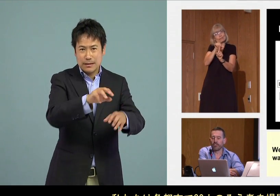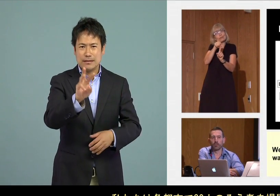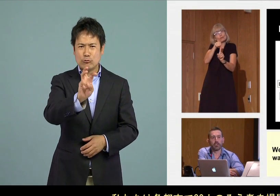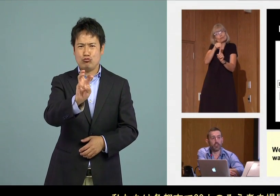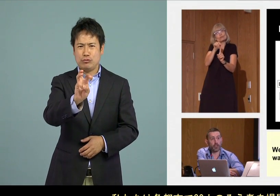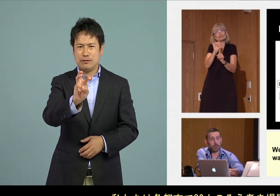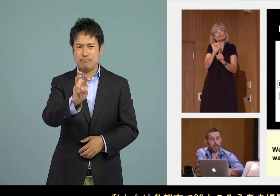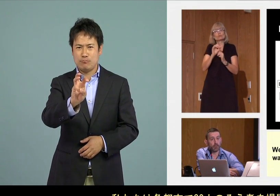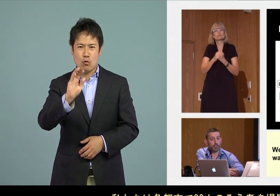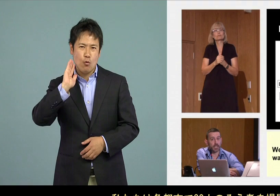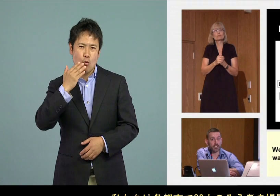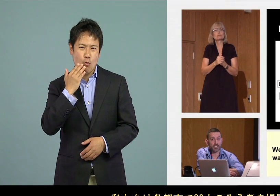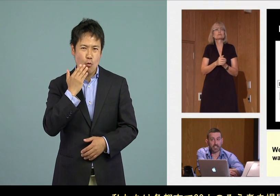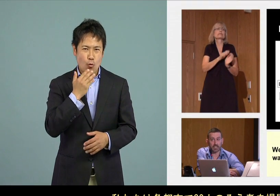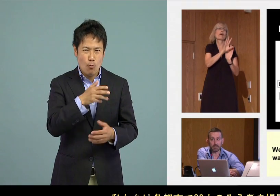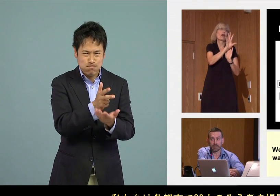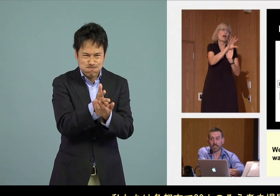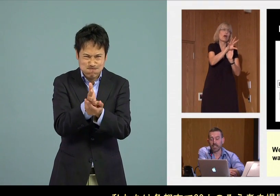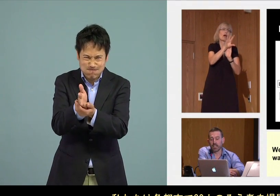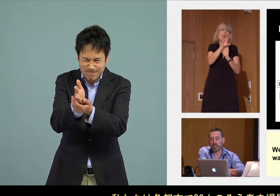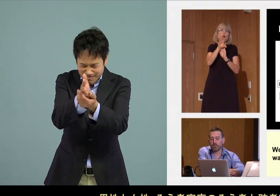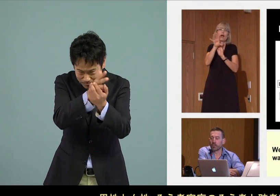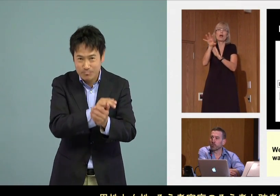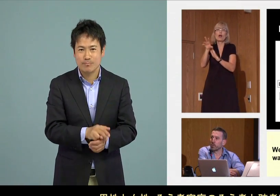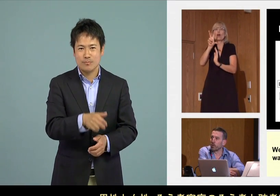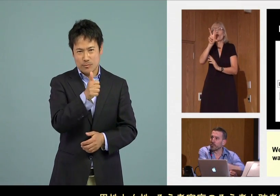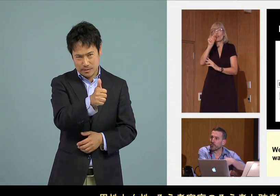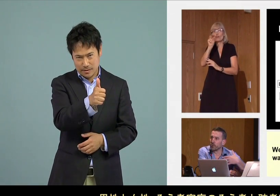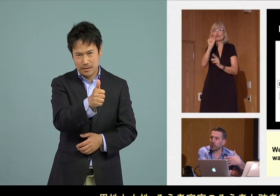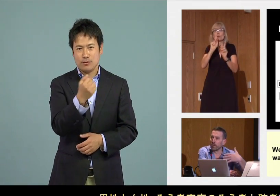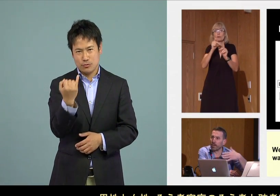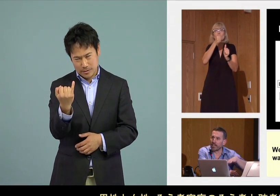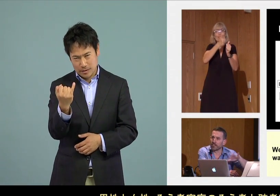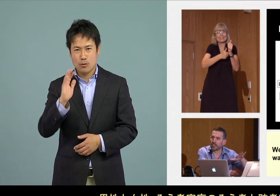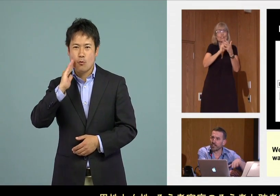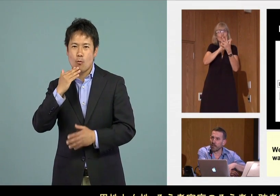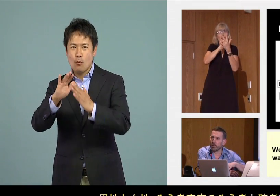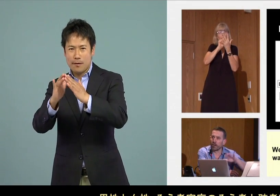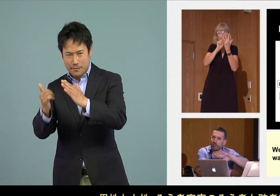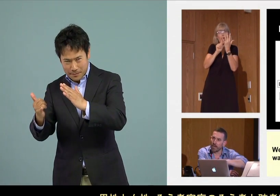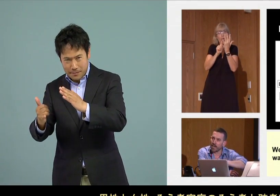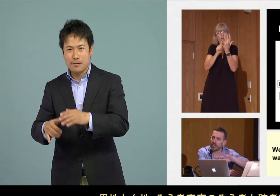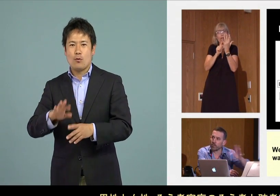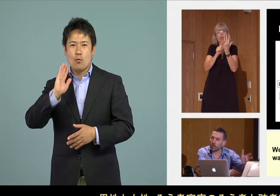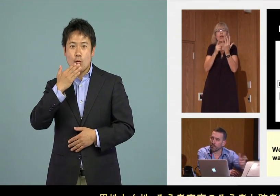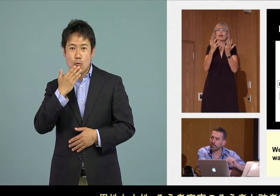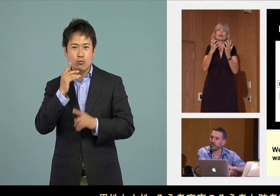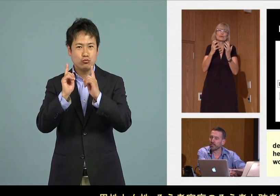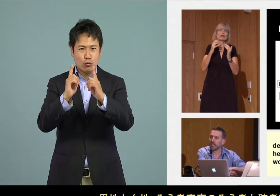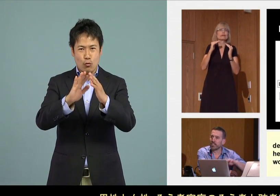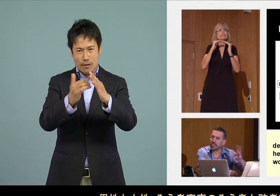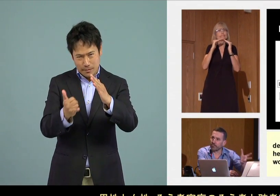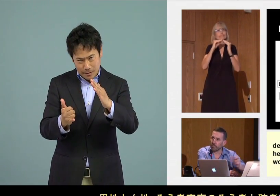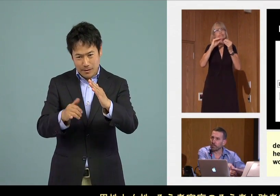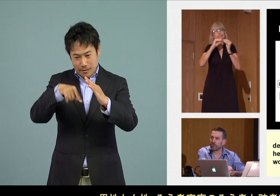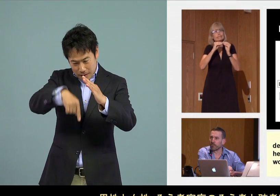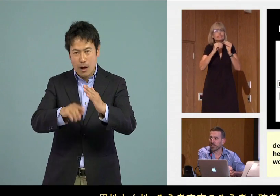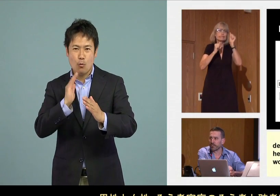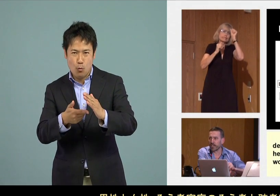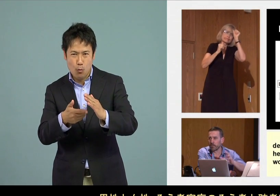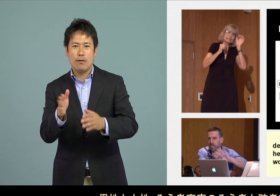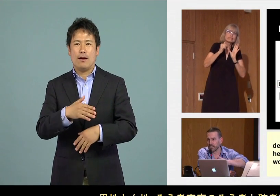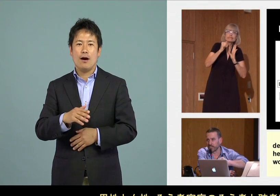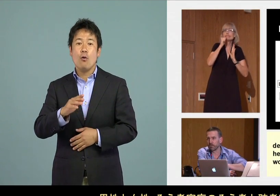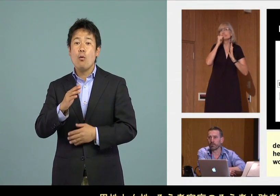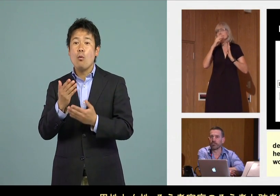We filmed 30 people from each city because we wanted to balance the number of men and women, deaf people from